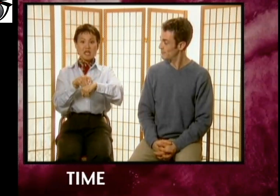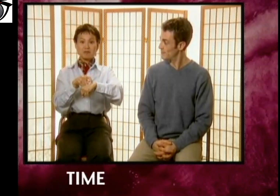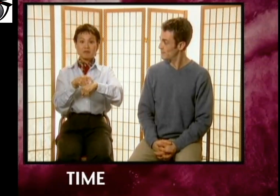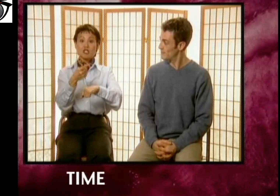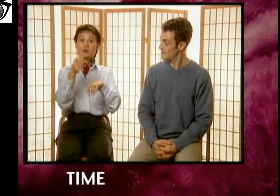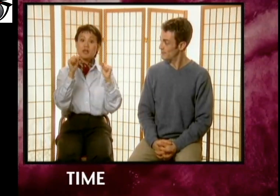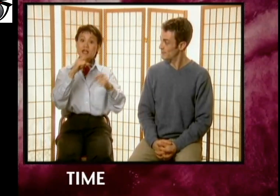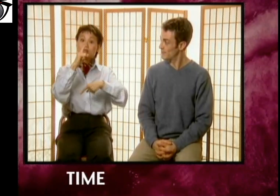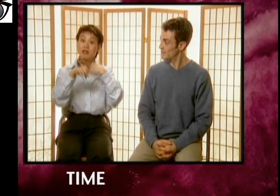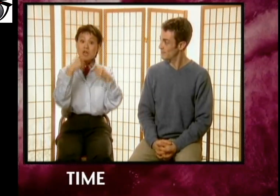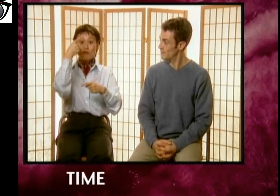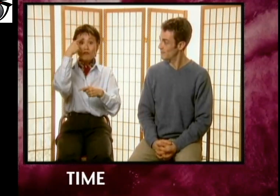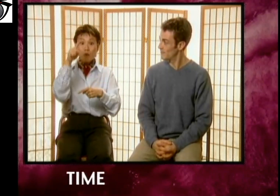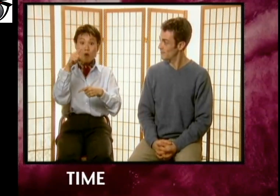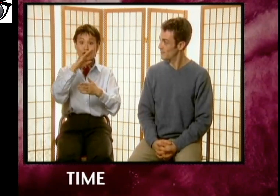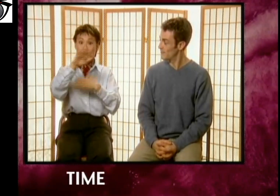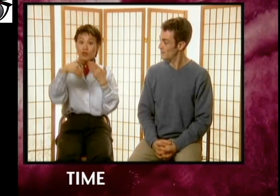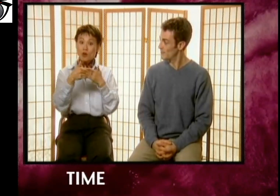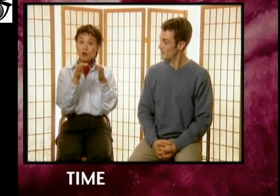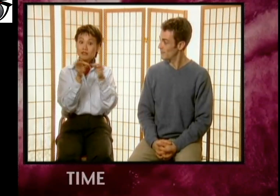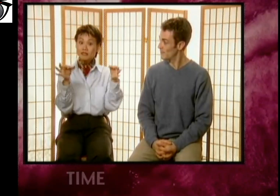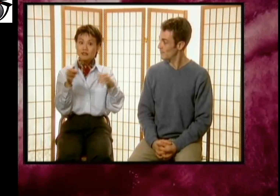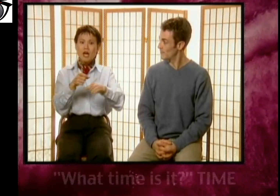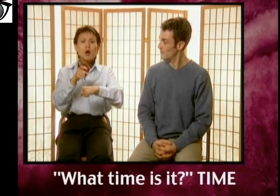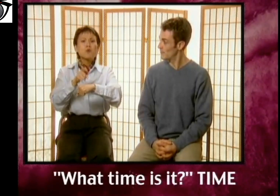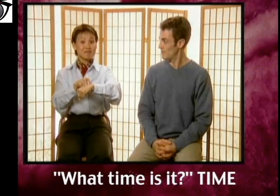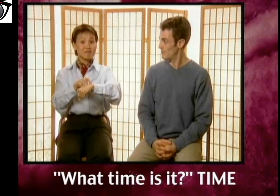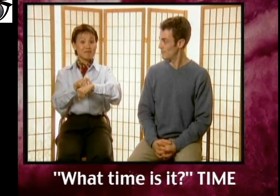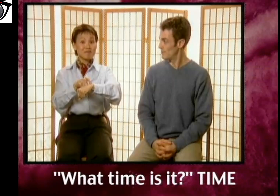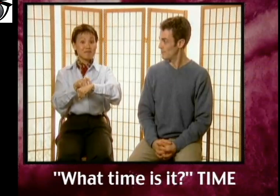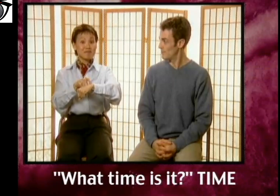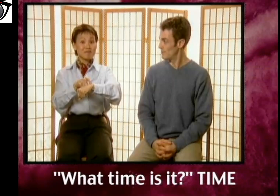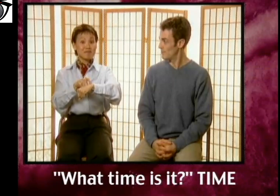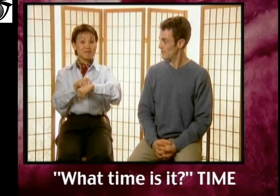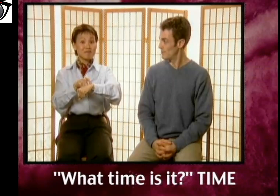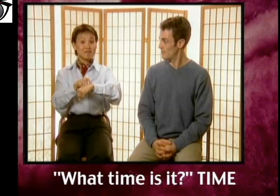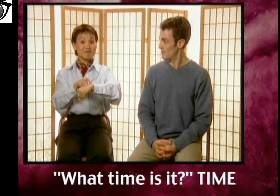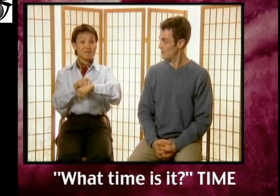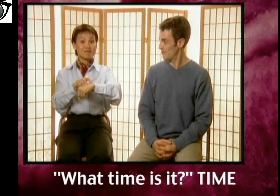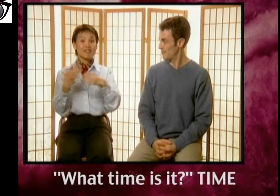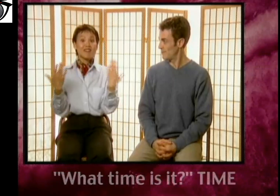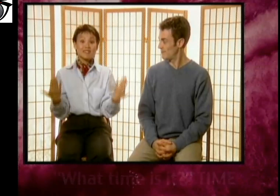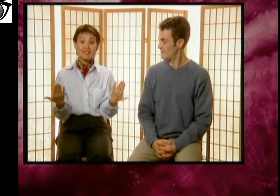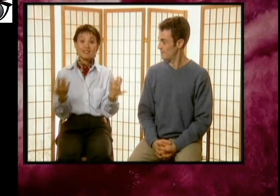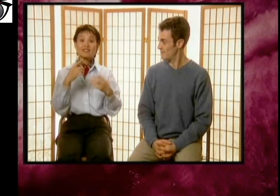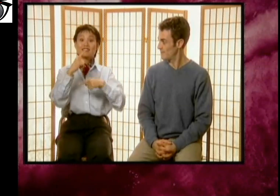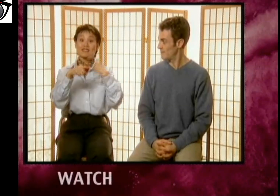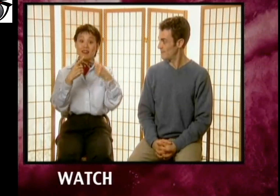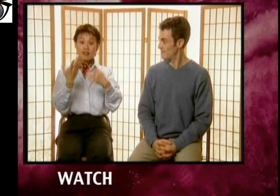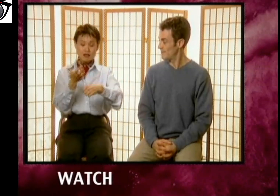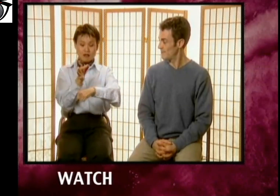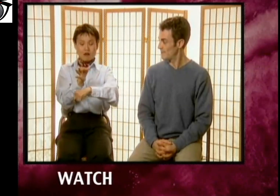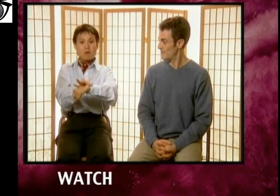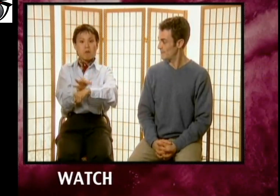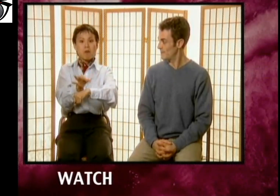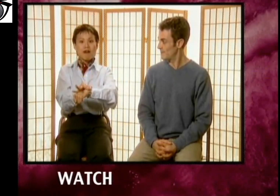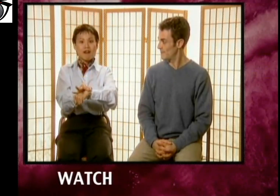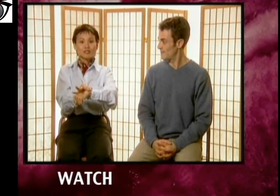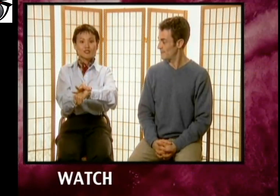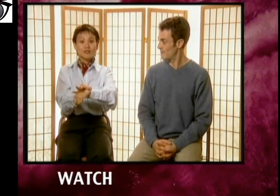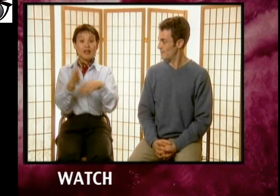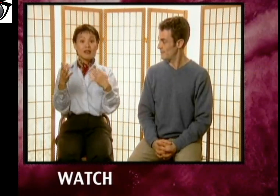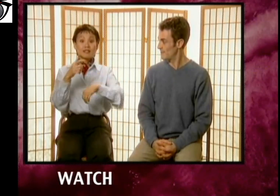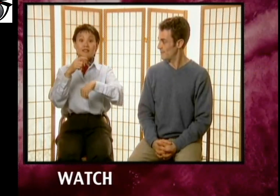This is time. You can sign that for the whole sentence. What time is it? Time. And this